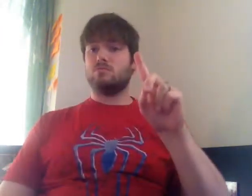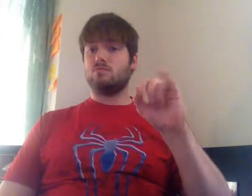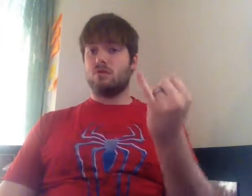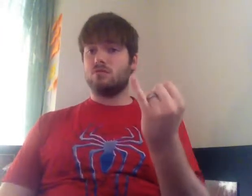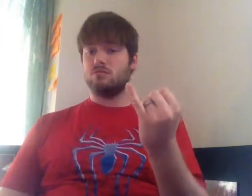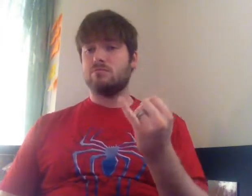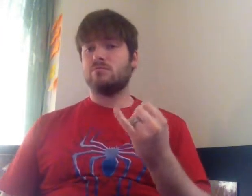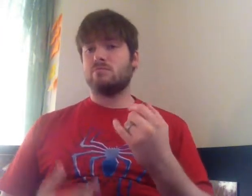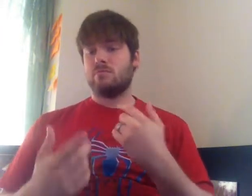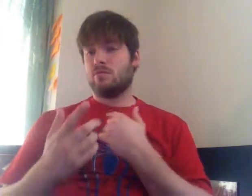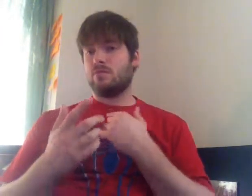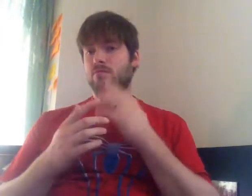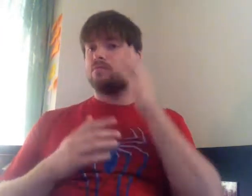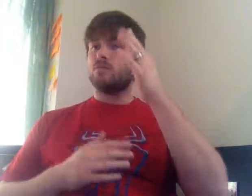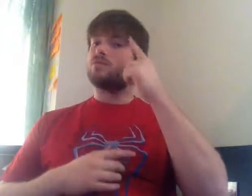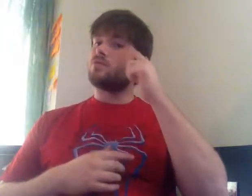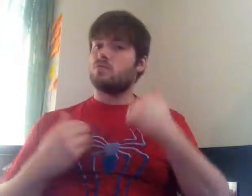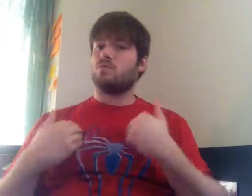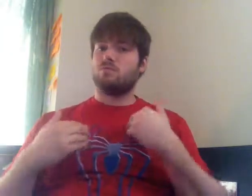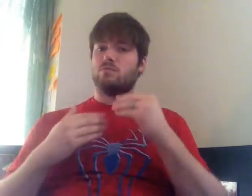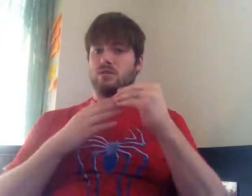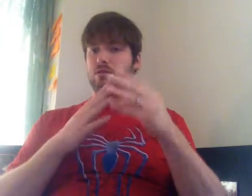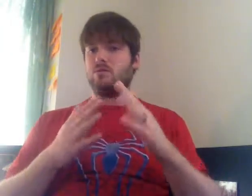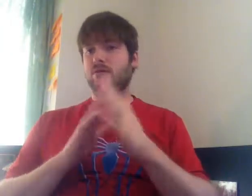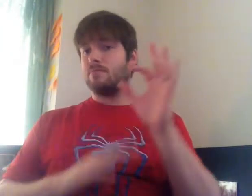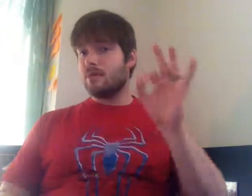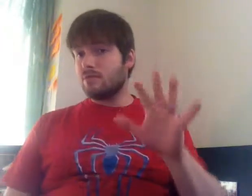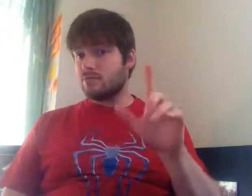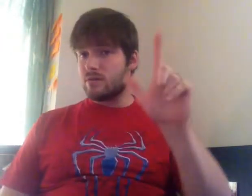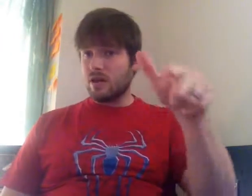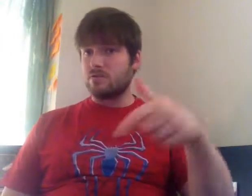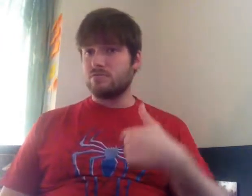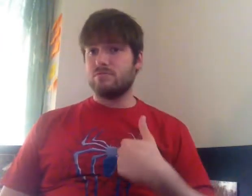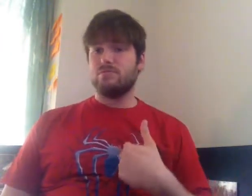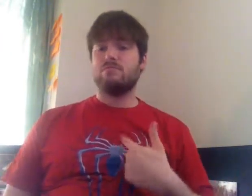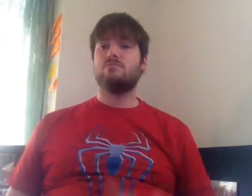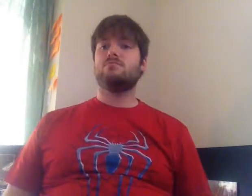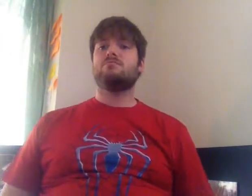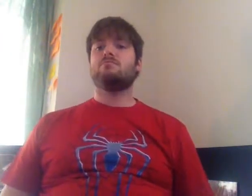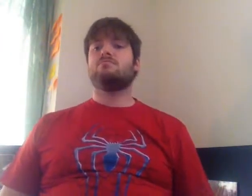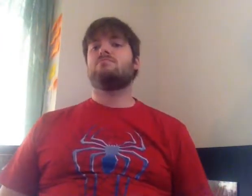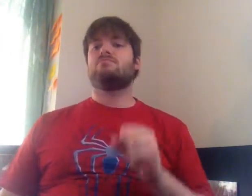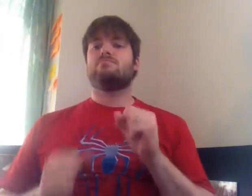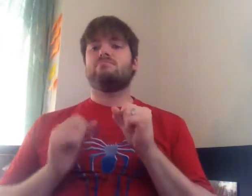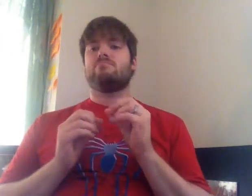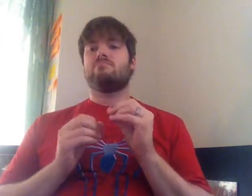We know what it means to serve, get an insurance quote, and see why 92% of our members plan to stay for life.